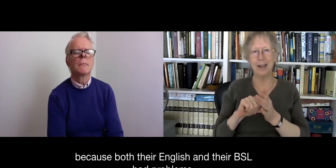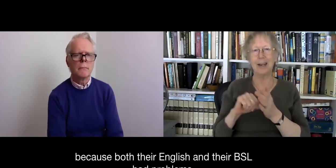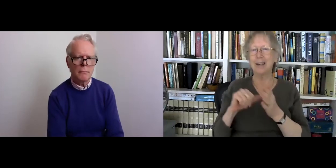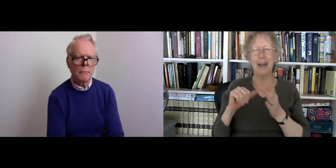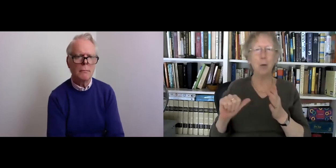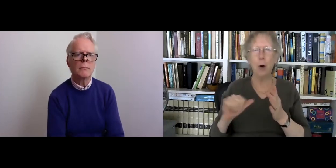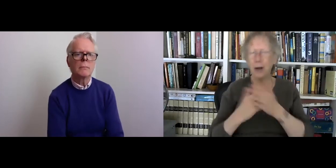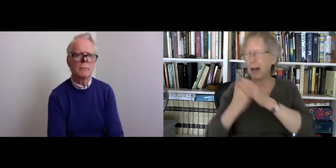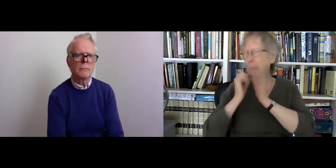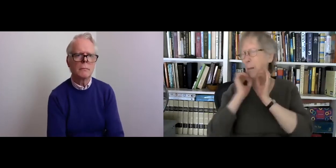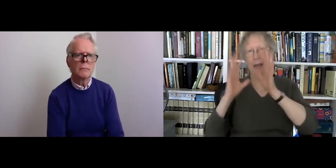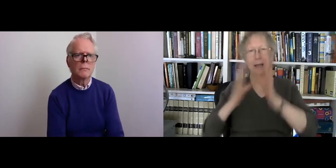problems.